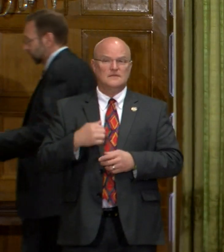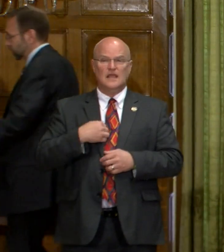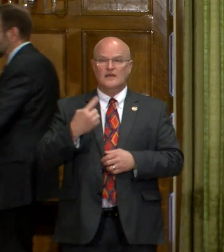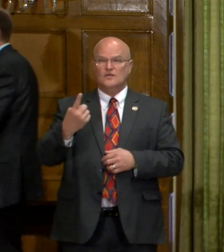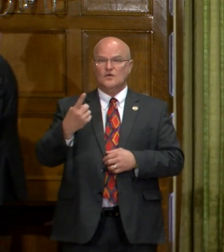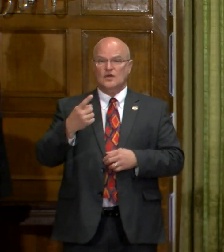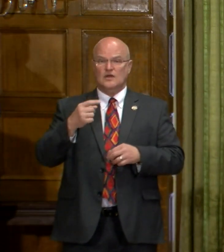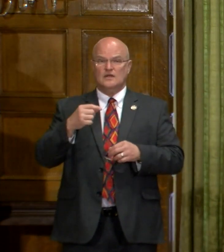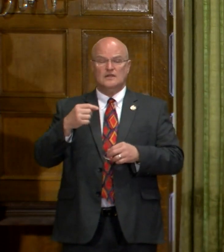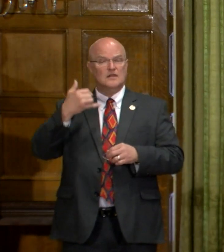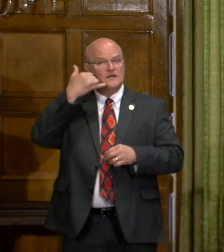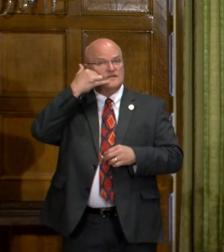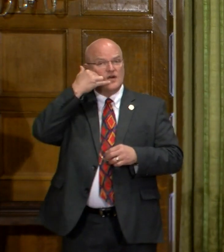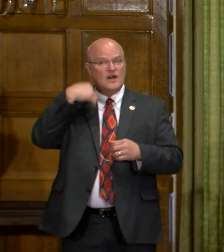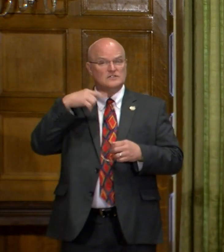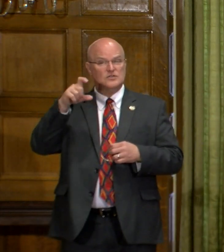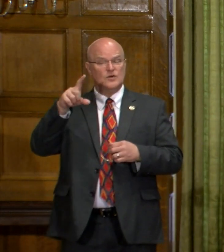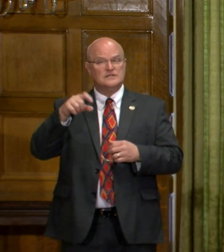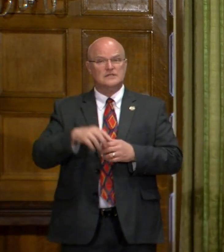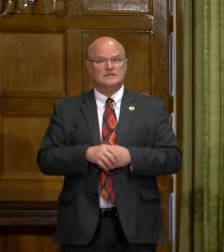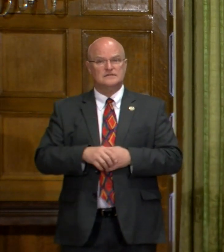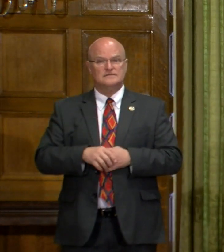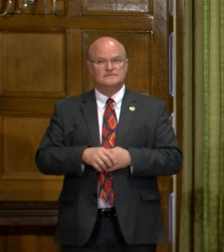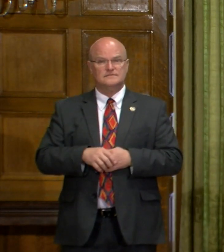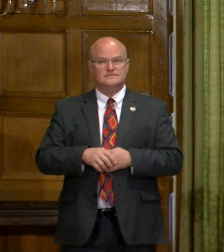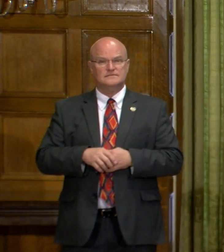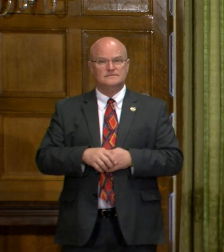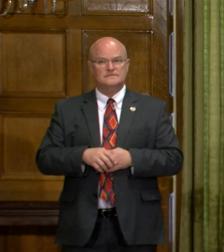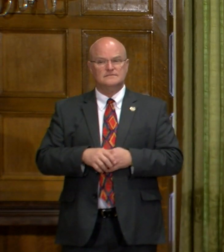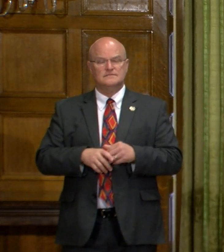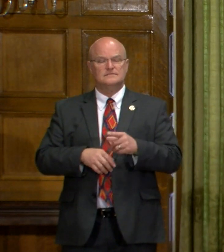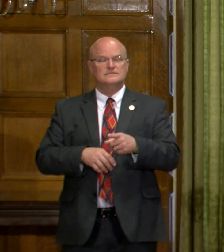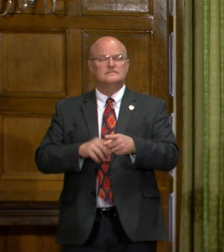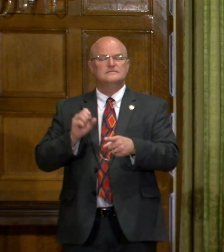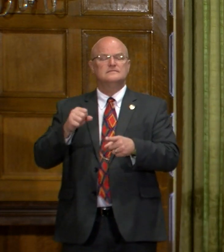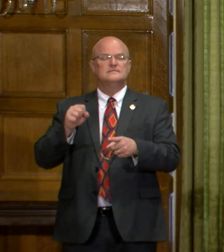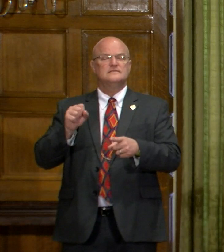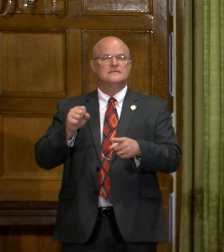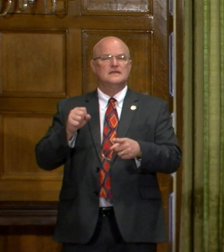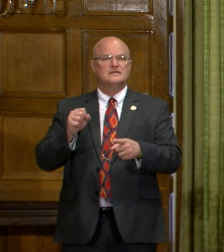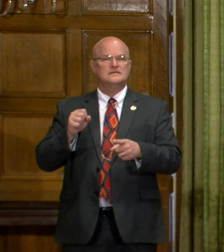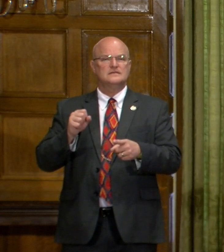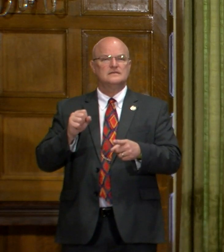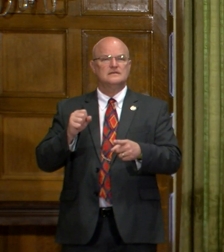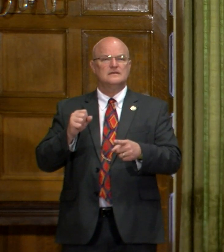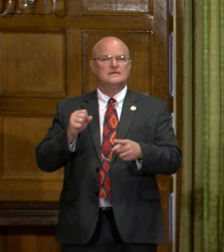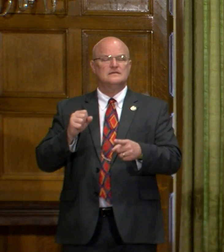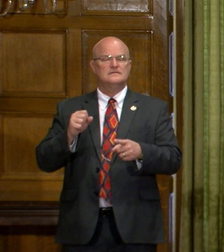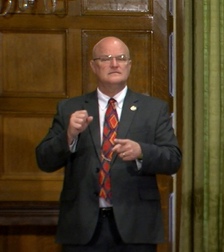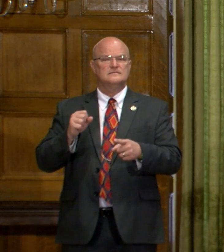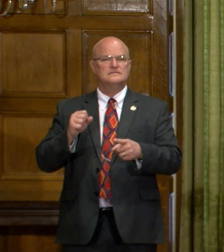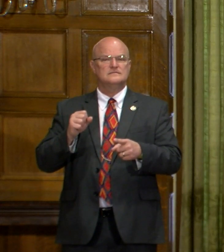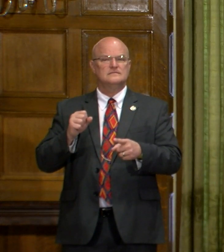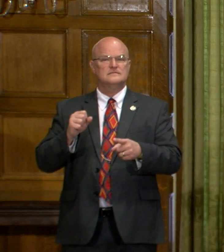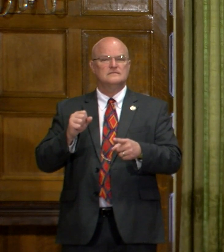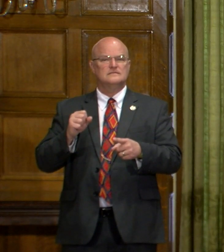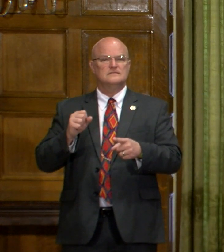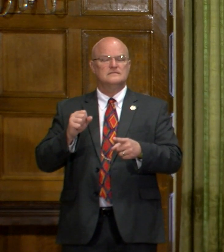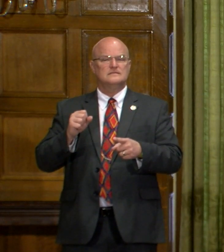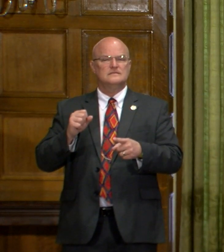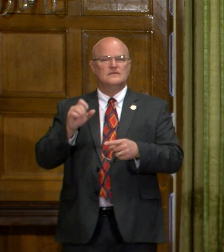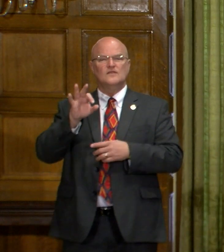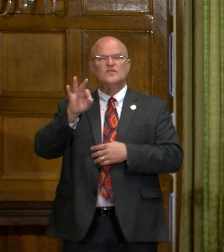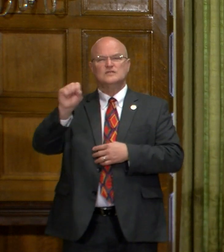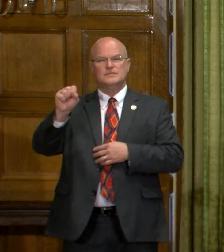have anyone remotely that has a question? Yep. Yes, Governor Hutchinson, Greg Cannon, 4029 News up here in Northwest